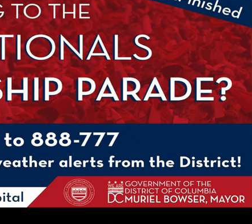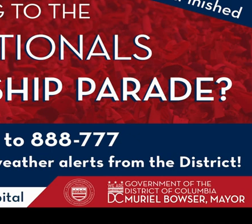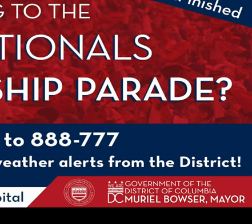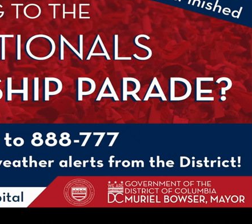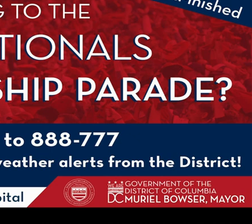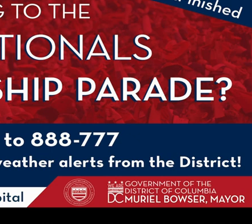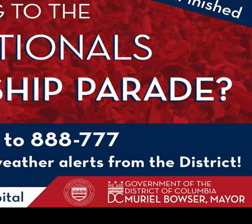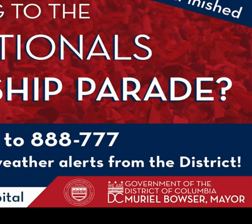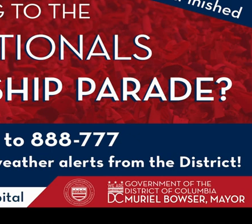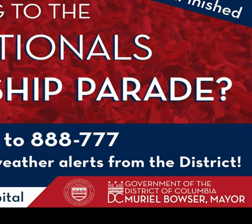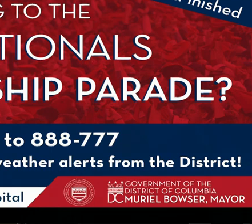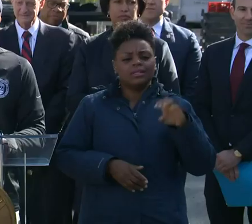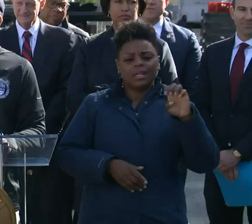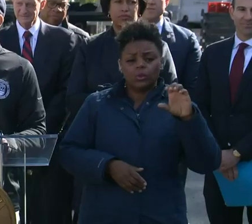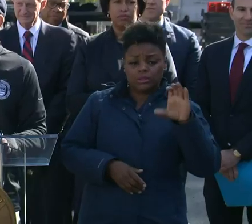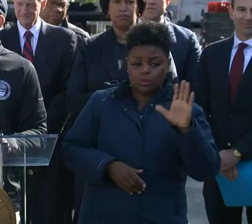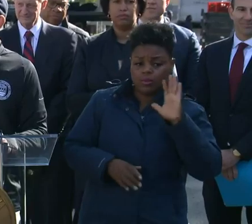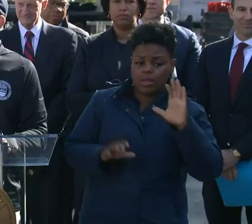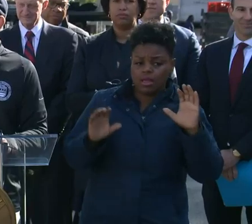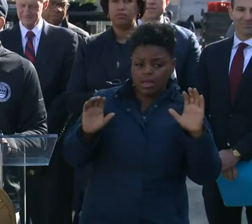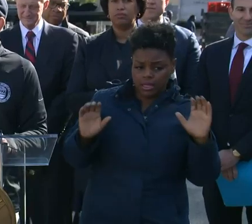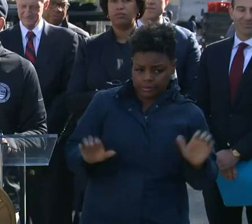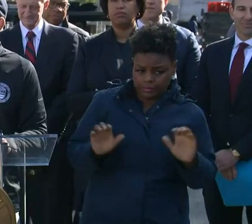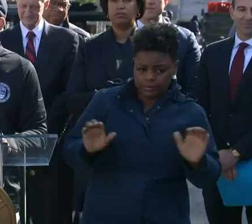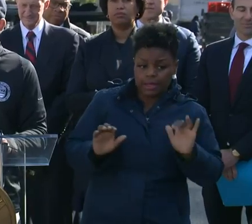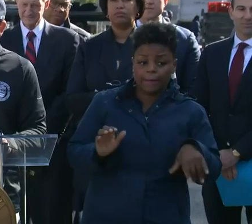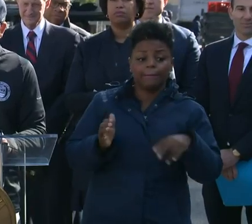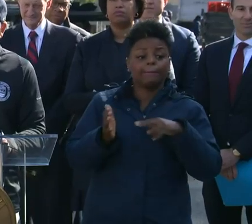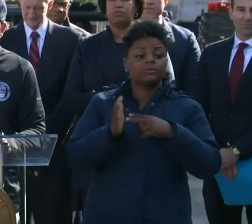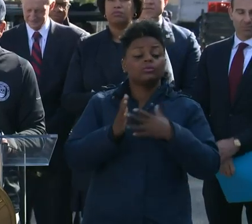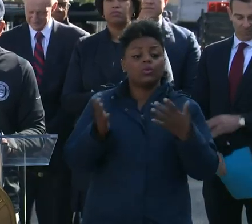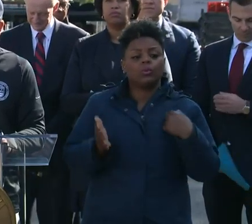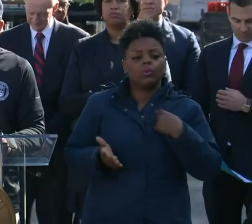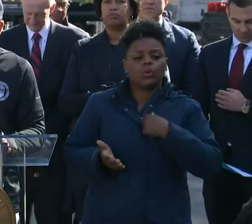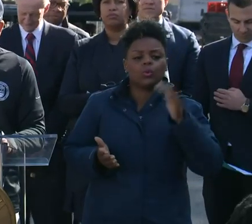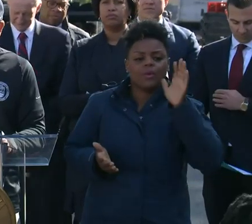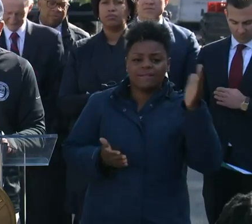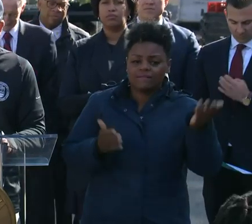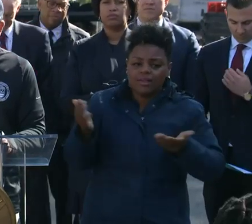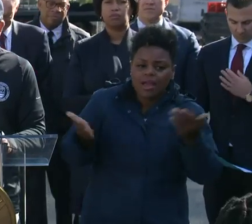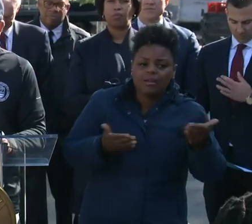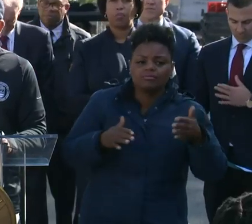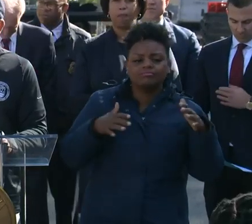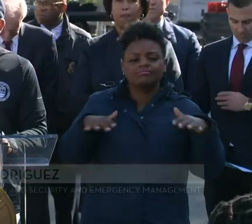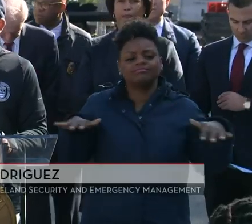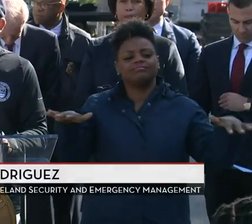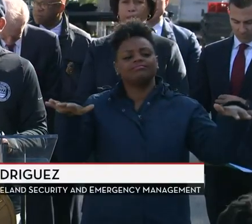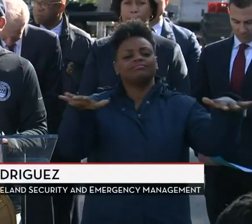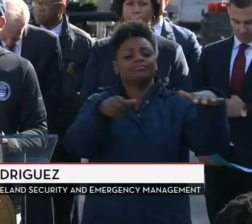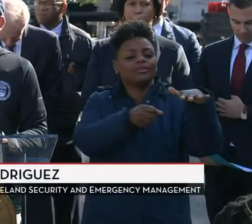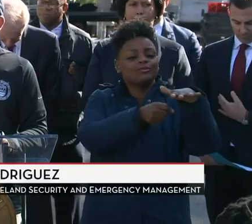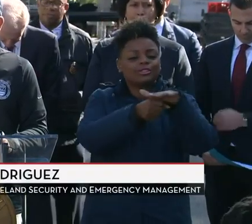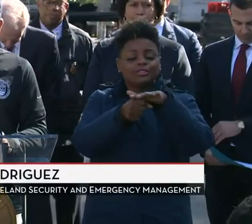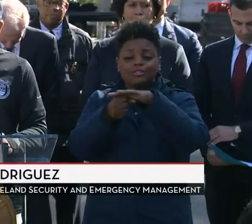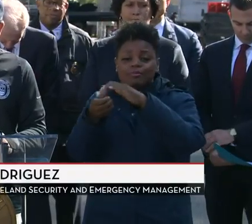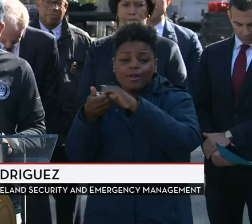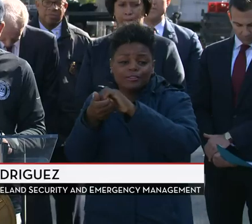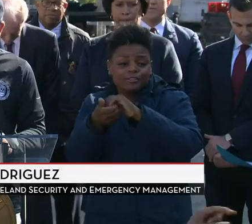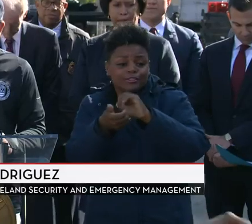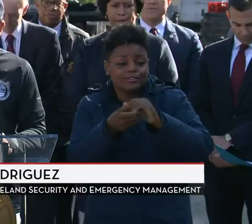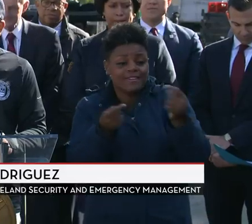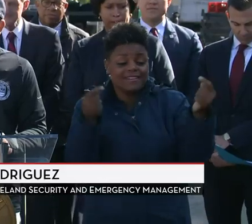That means that we will be inviting all relevant district agencies, as well as our federal and regional partners, to our EOC